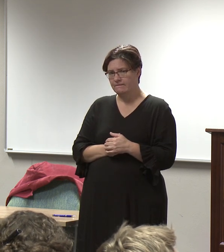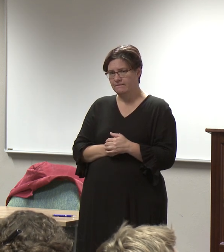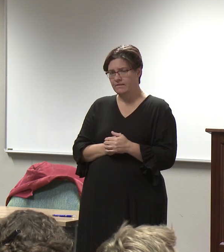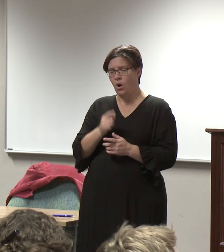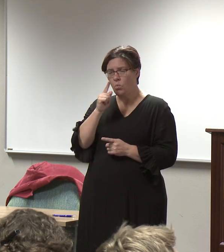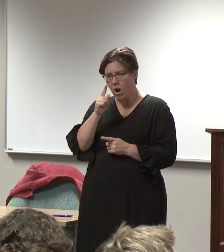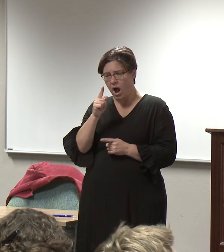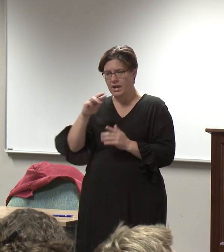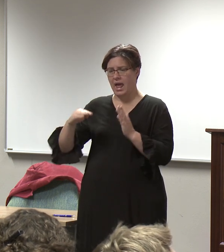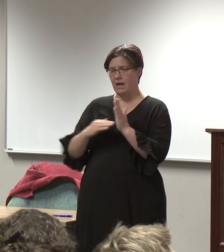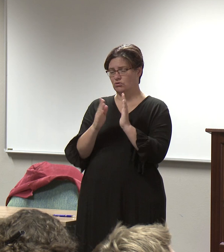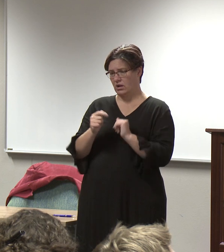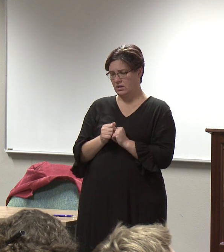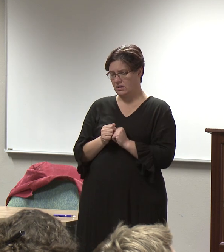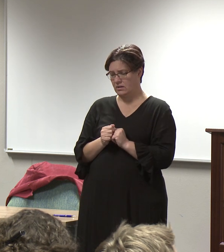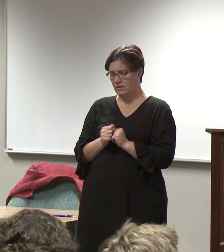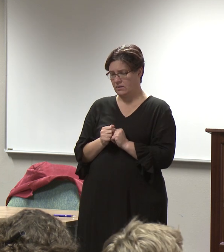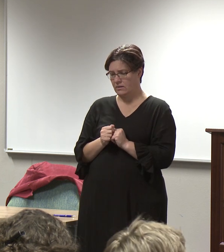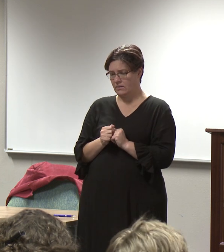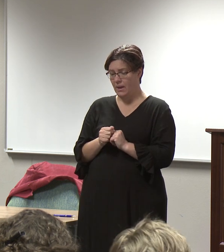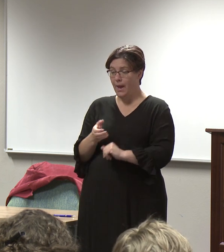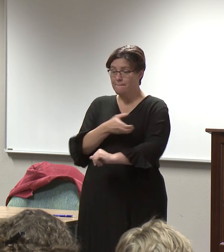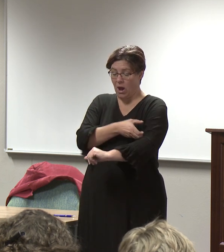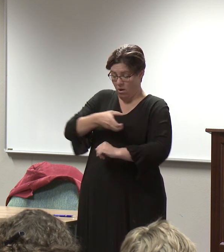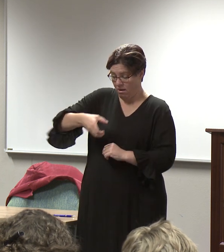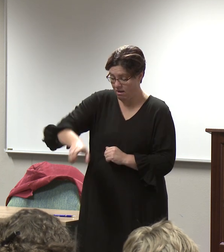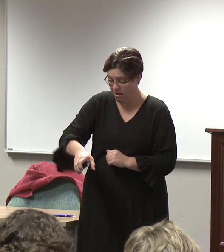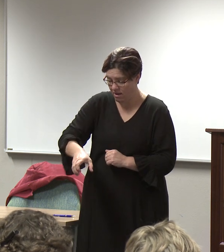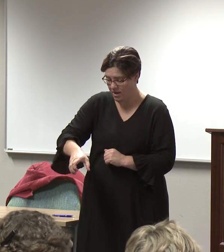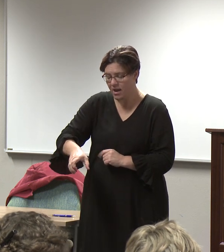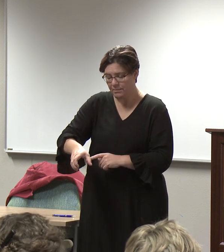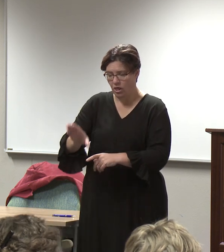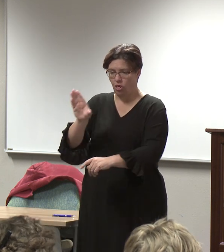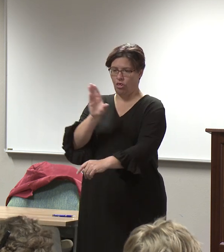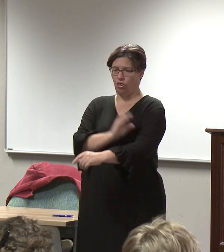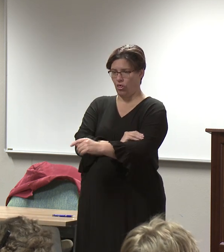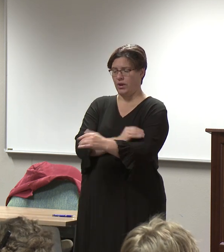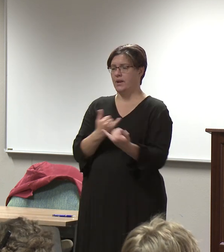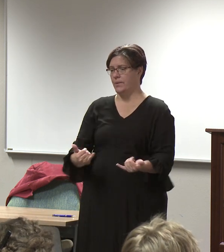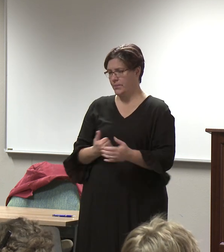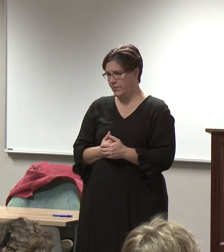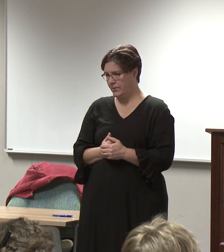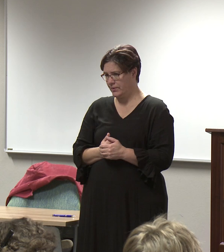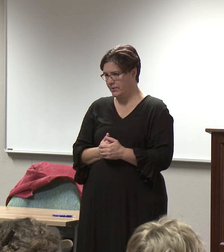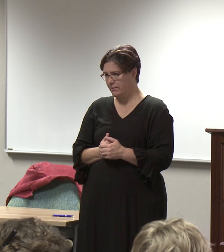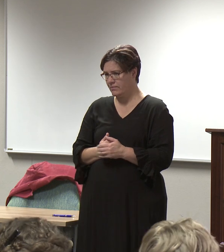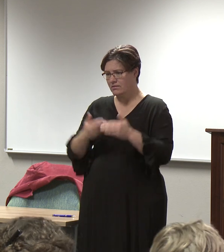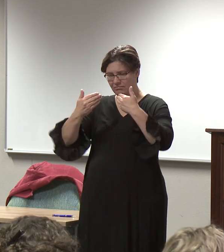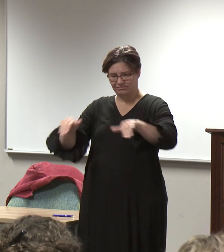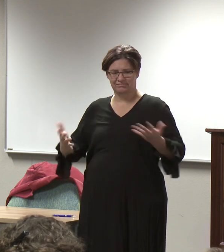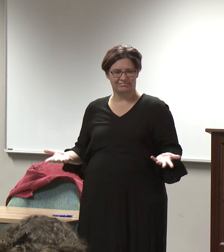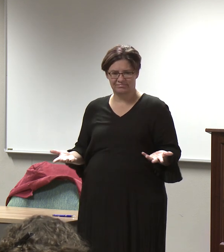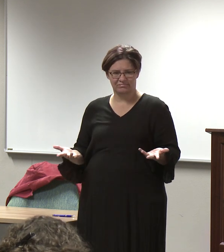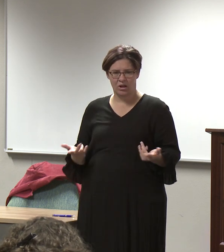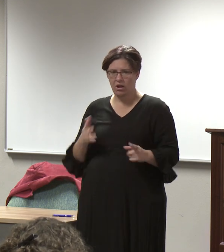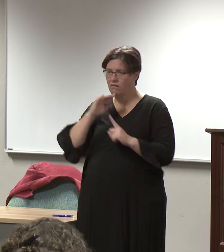abstract. Power is becoming powerless. Power is become dronified. It's a drone. We